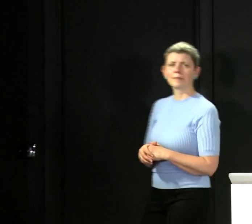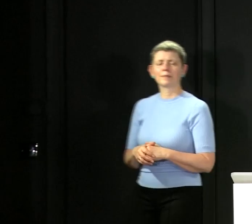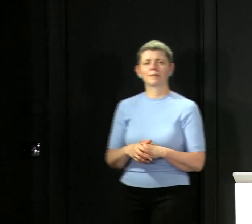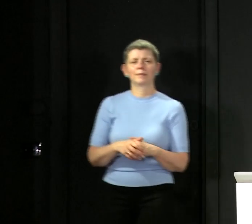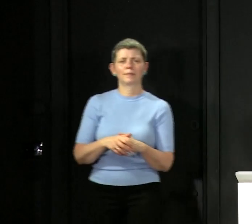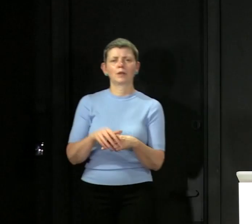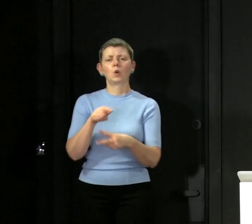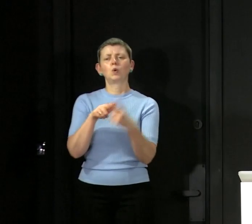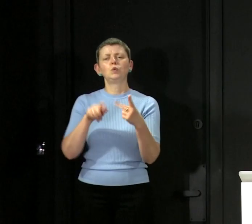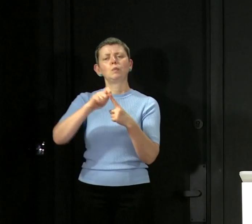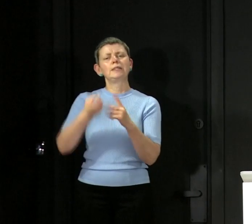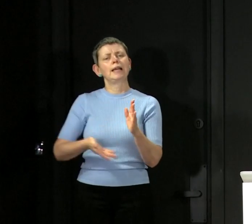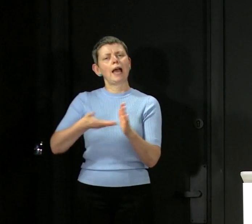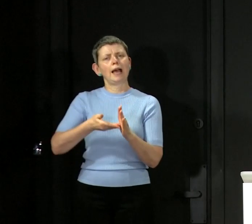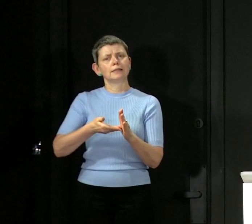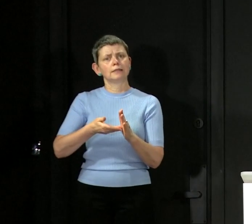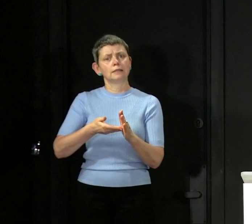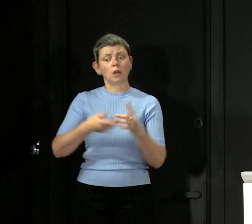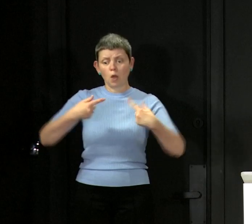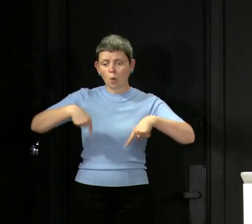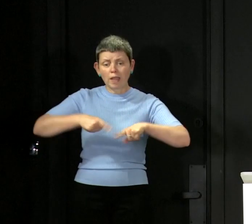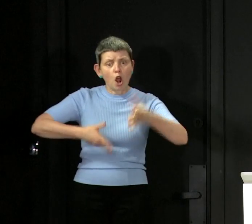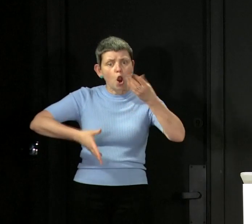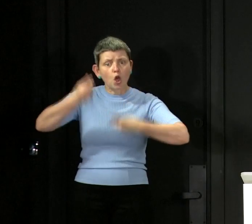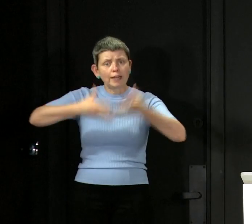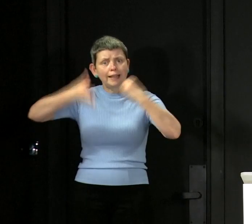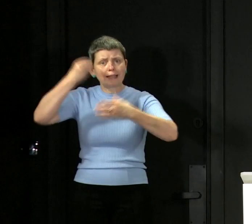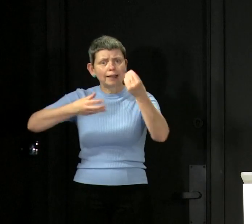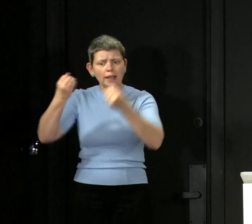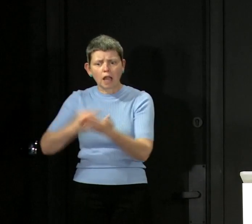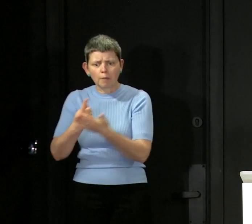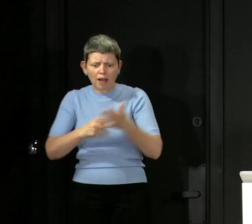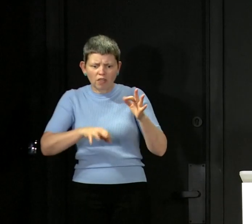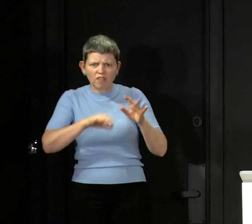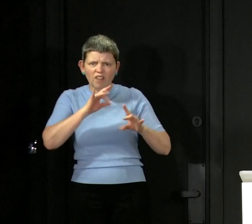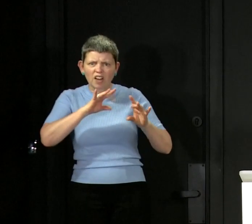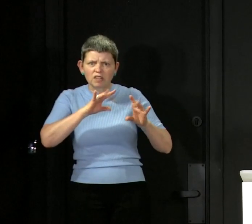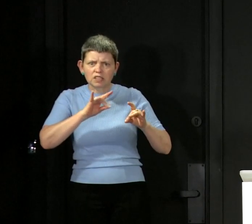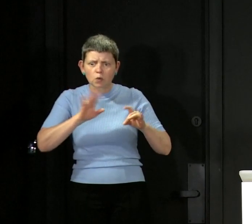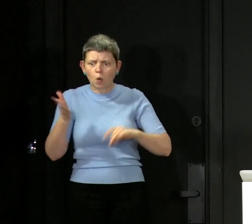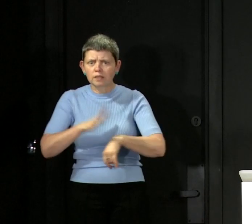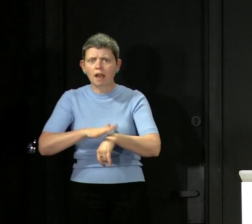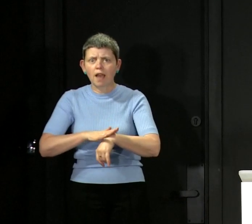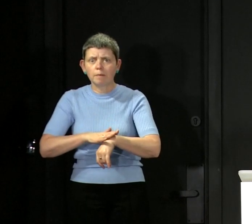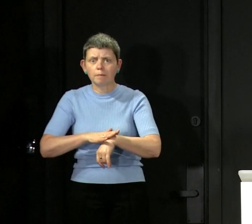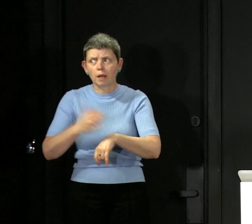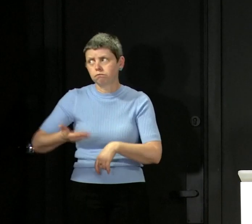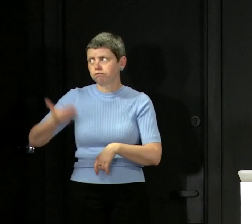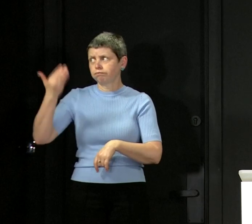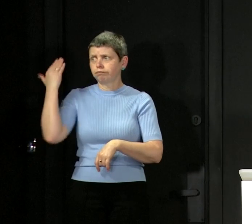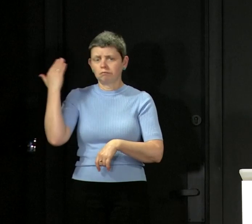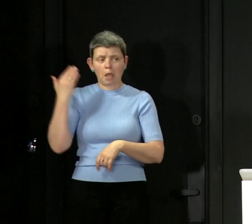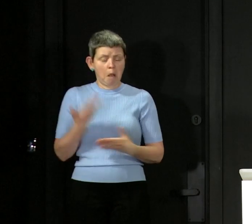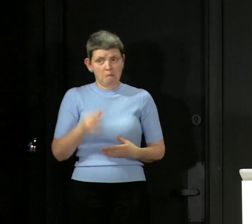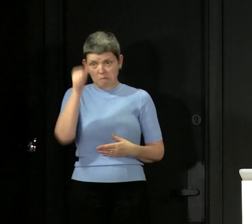is we learn about this virus all the time. We know much more about it. And unfortunately, we know much more about the severity of it than we did at the